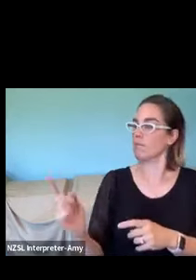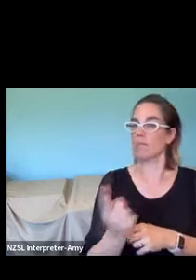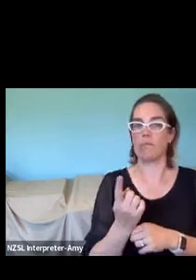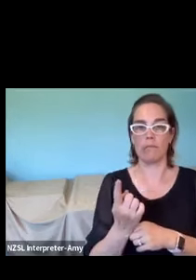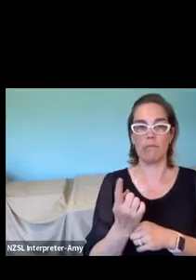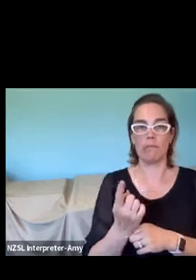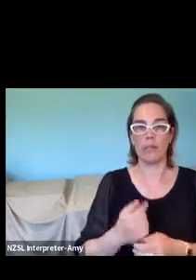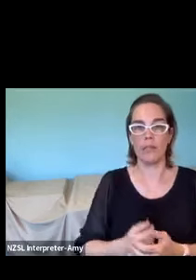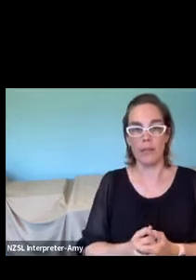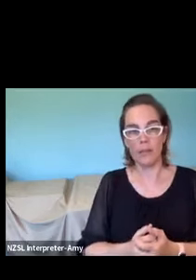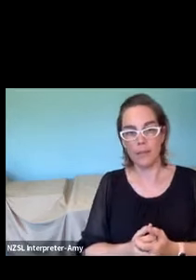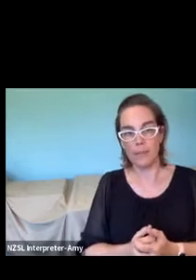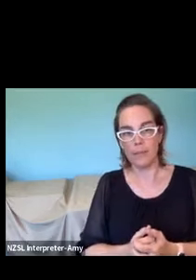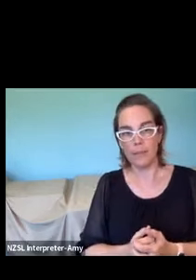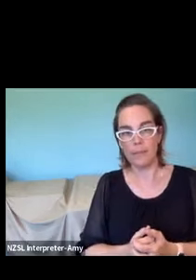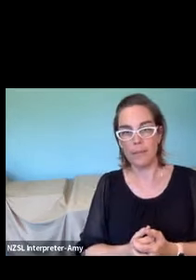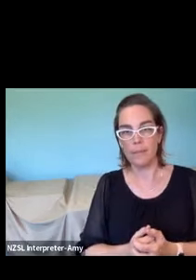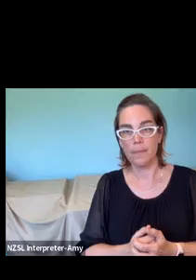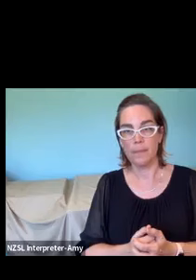So, yeah.